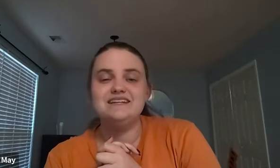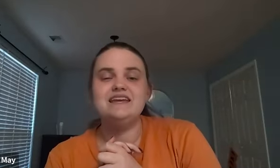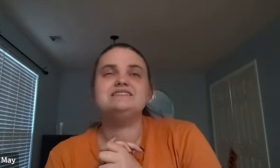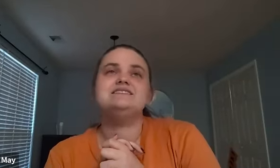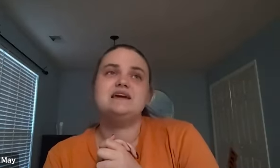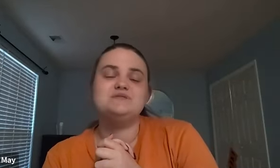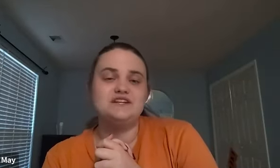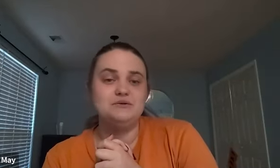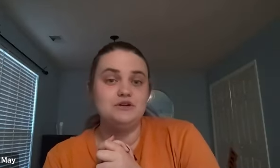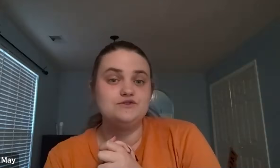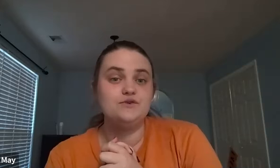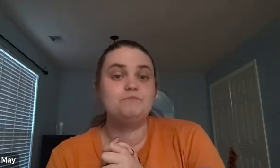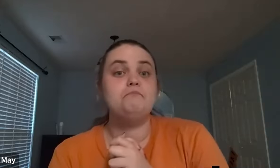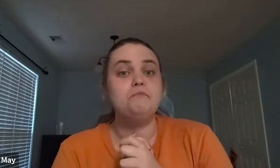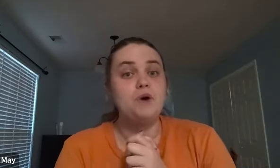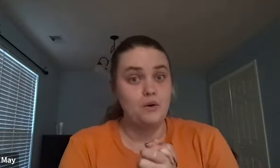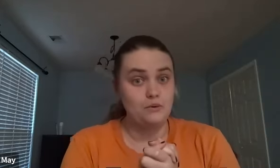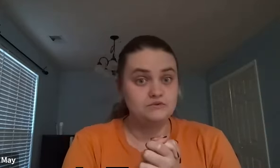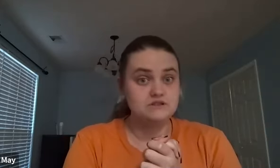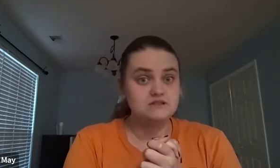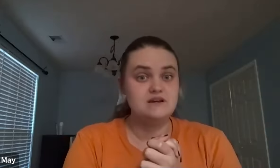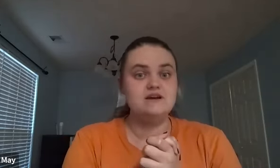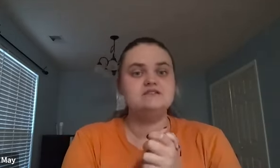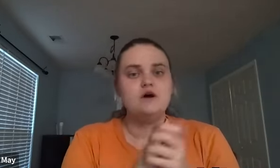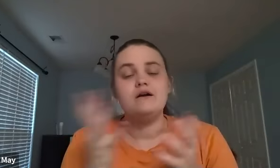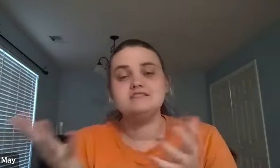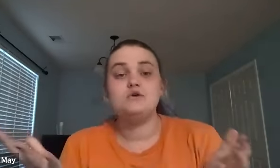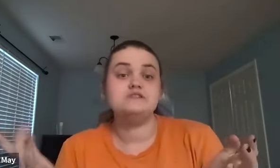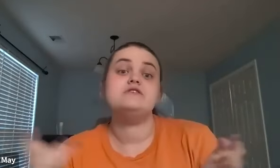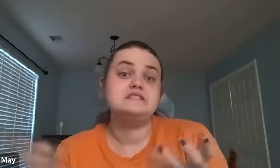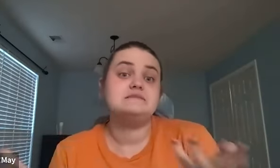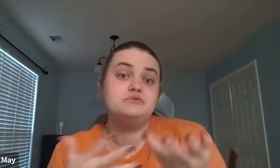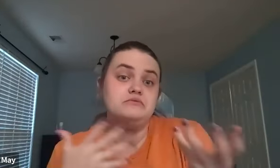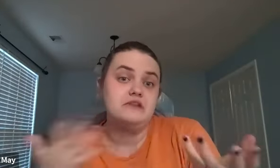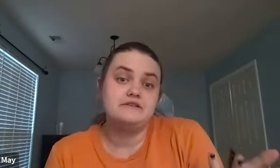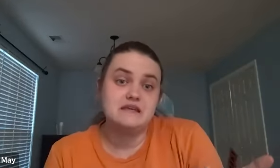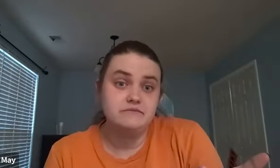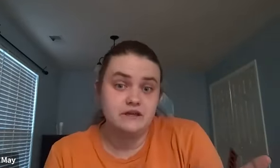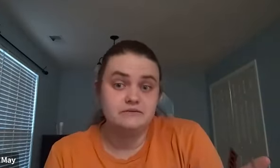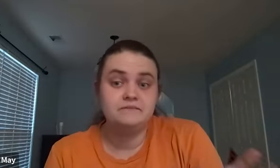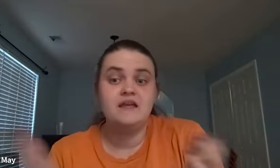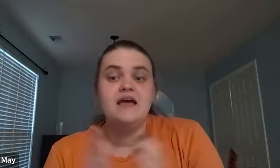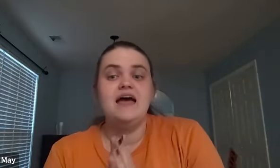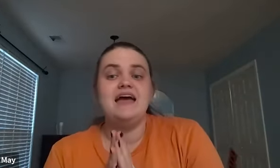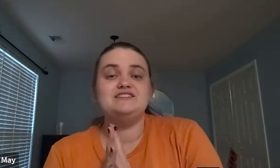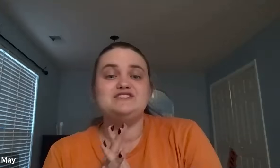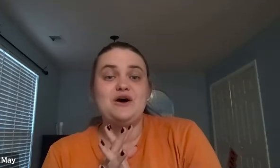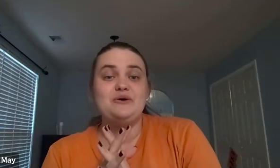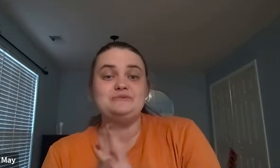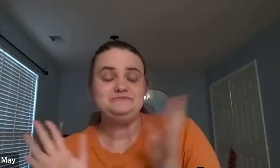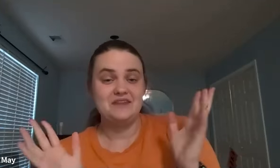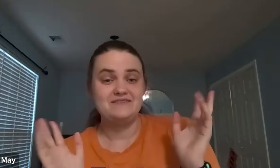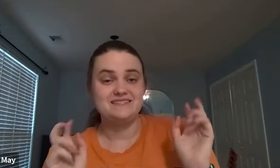is the same sign you would use for bones. So, because of course they're the same thing. And so the sign